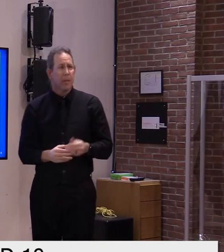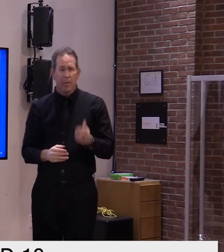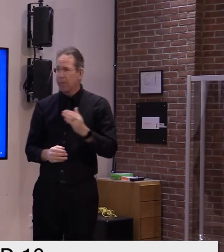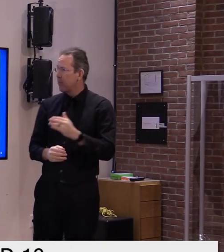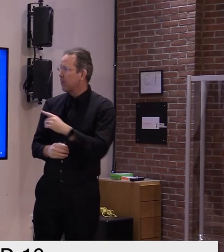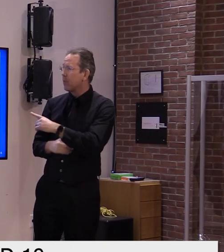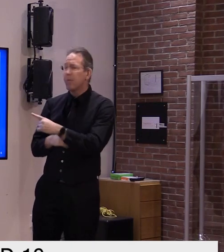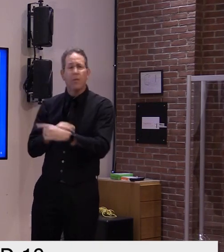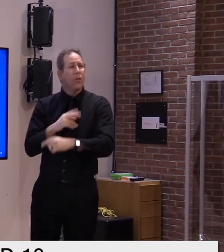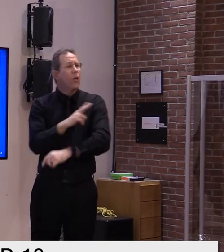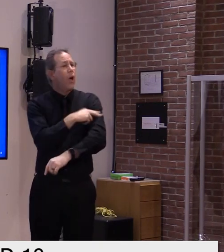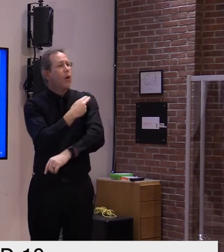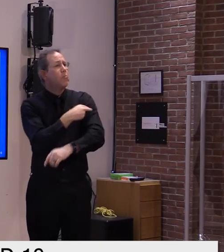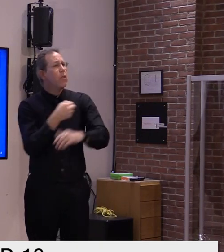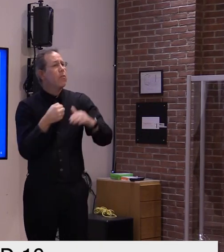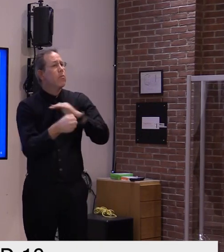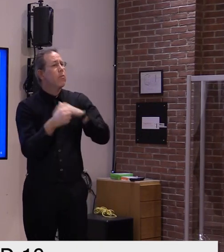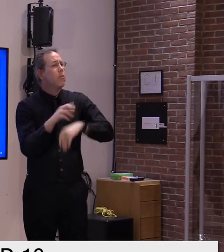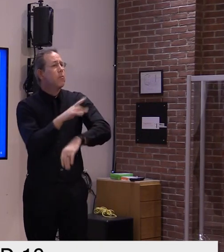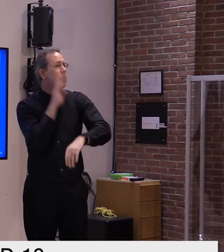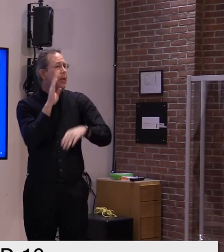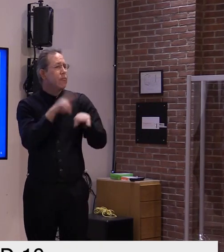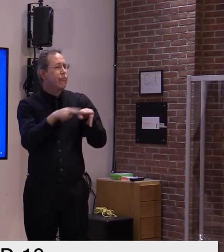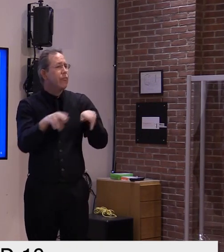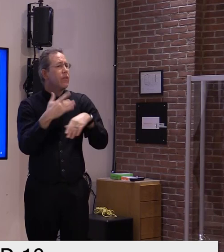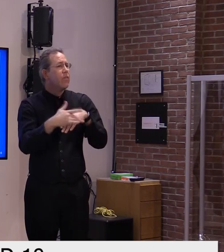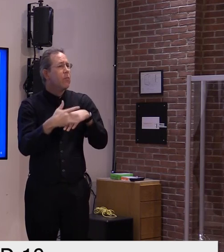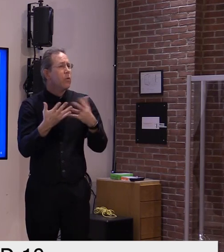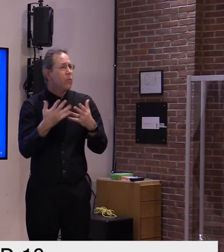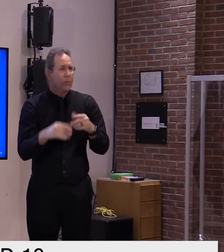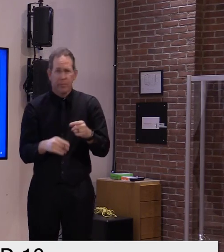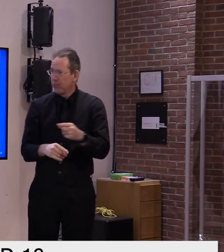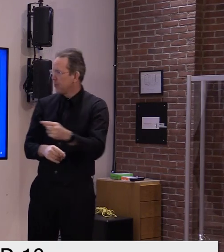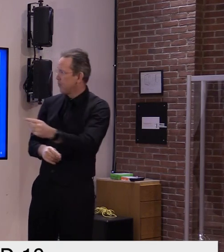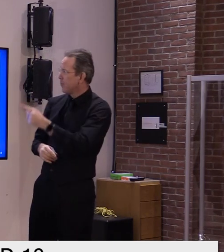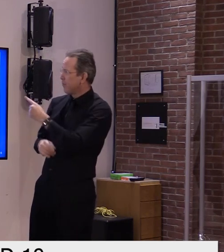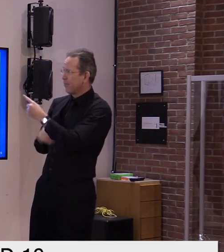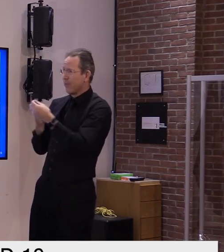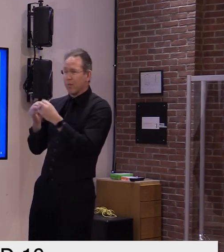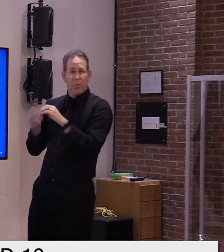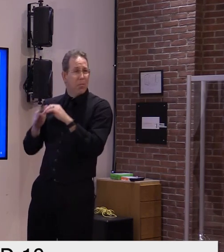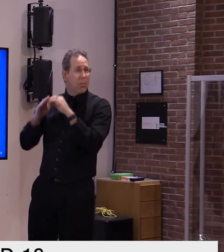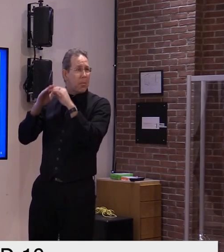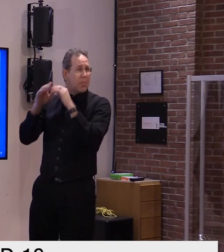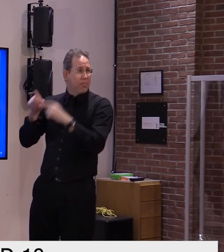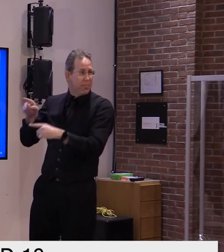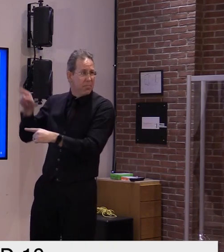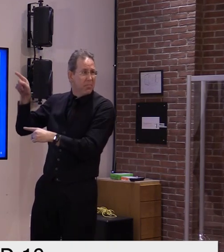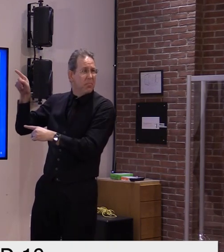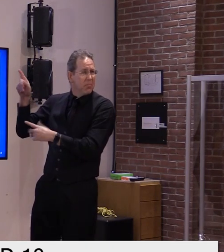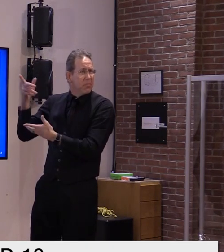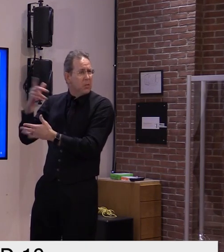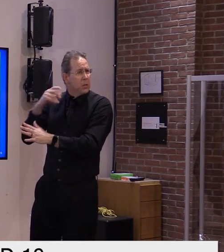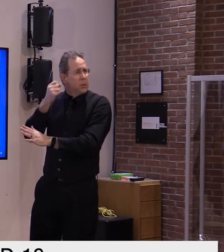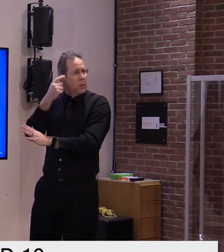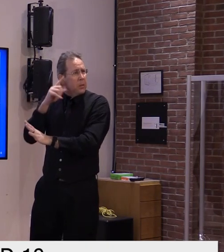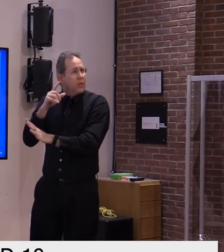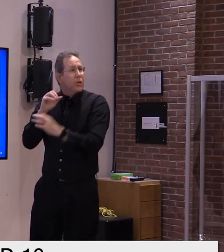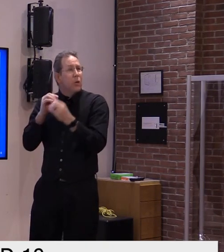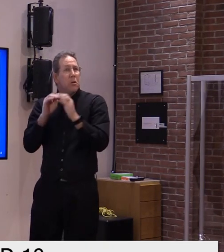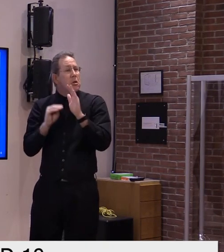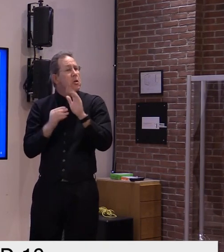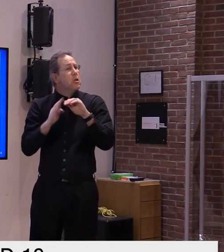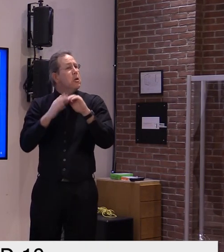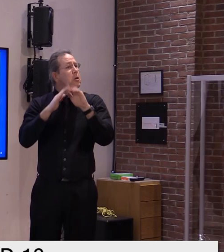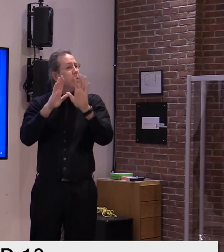confident that even with the recent increase in cases and the projected growth in cases over the next few weeks, that our hospitals will have the